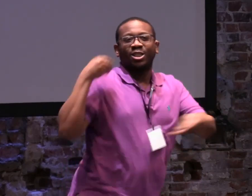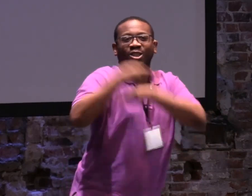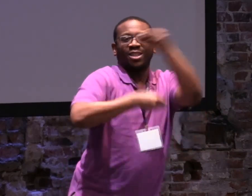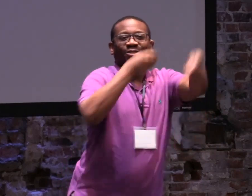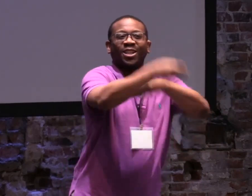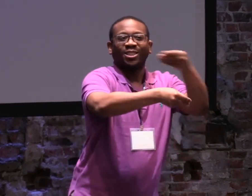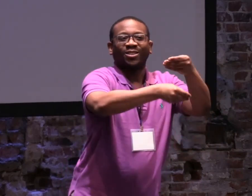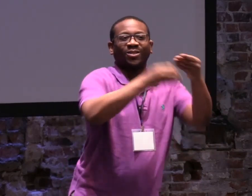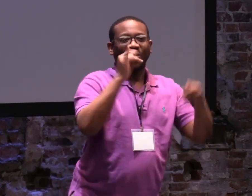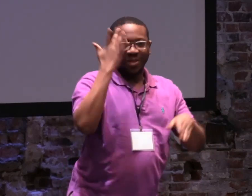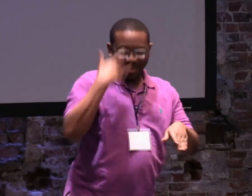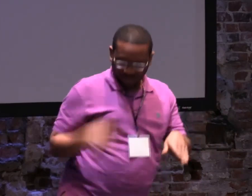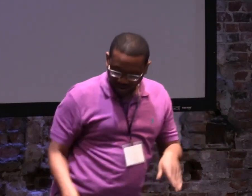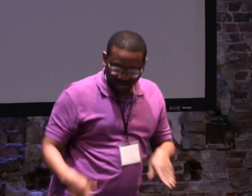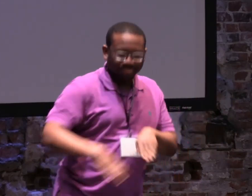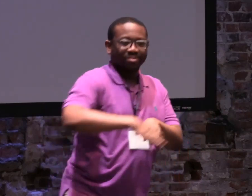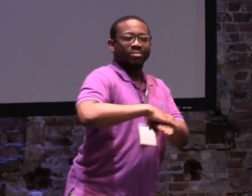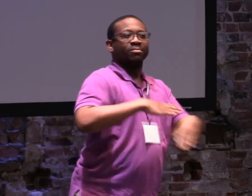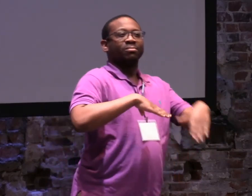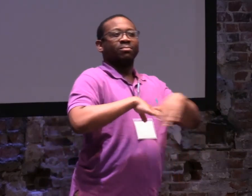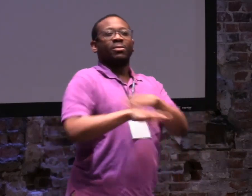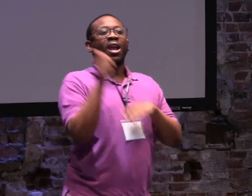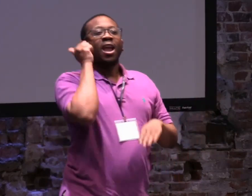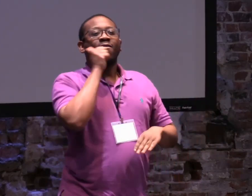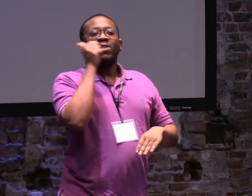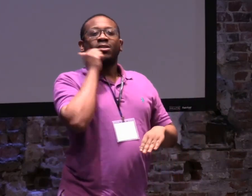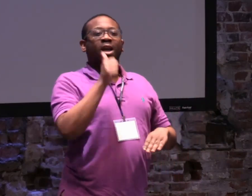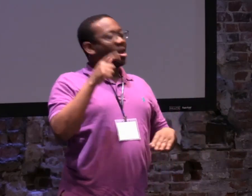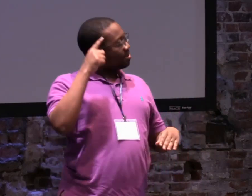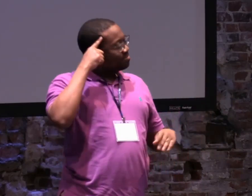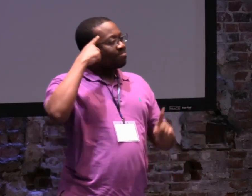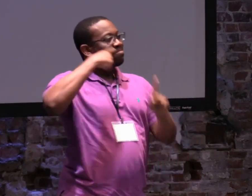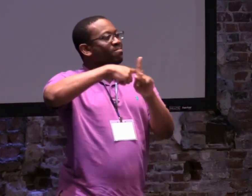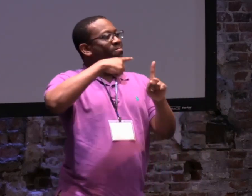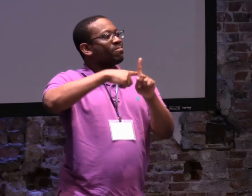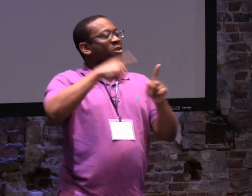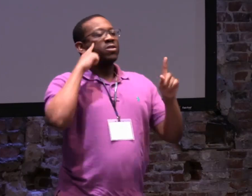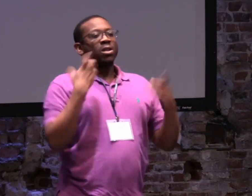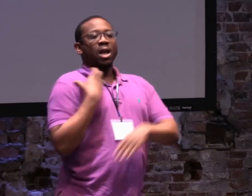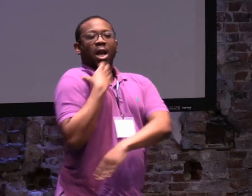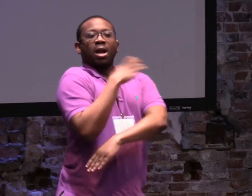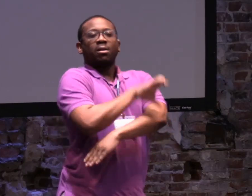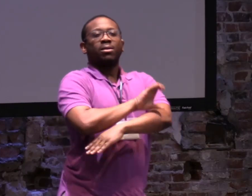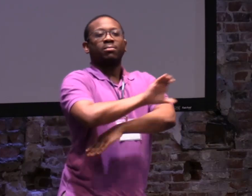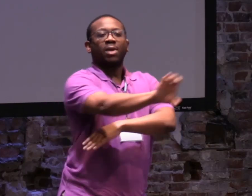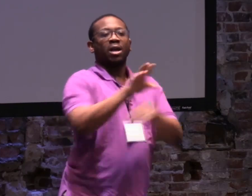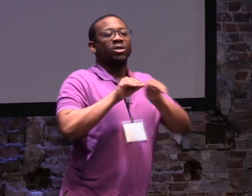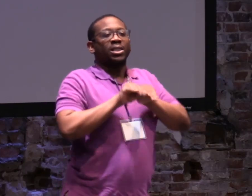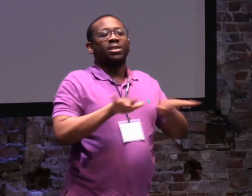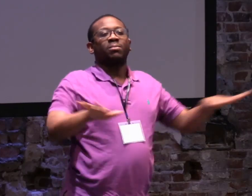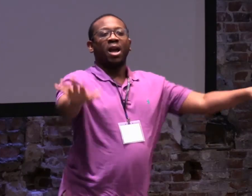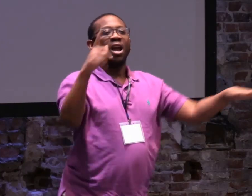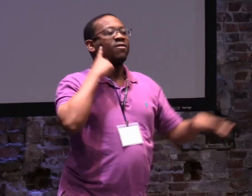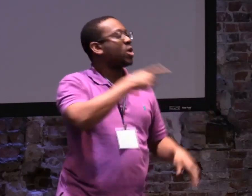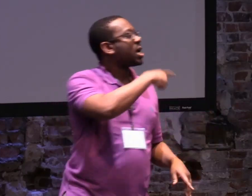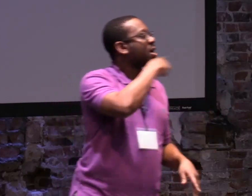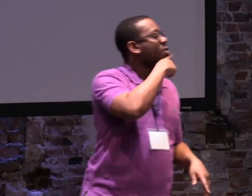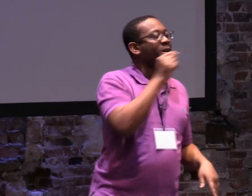on walking. And that's what we should do in terms of our legacy. Put our shoes on every day, get up with the right attitude, empower others, spread